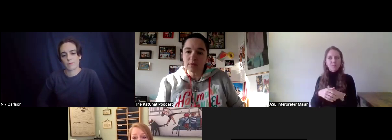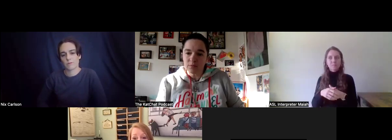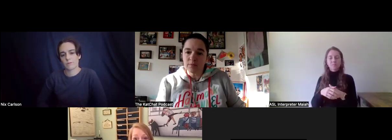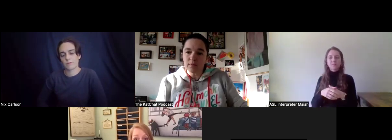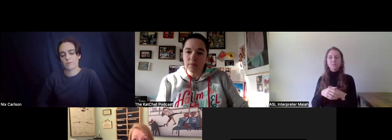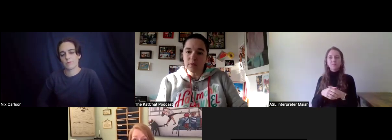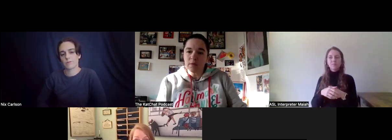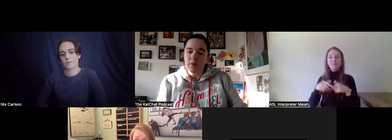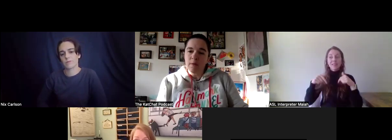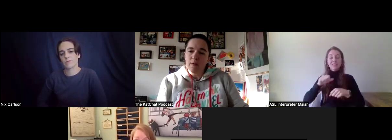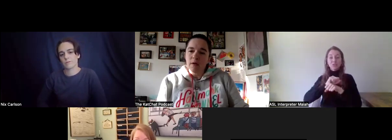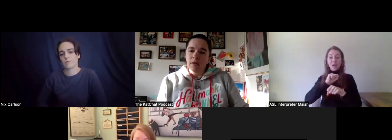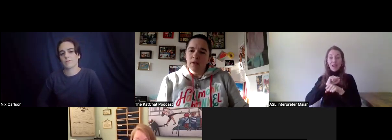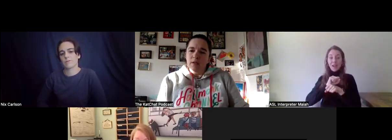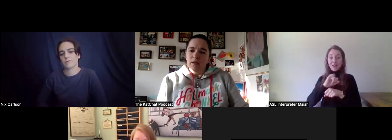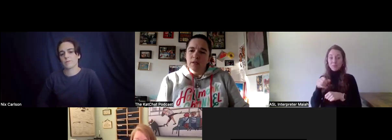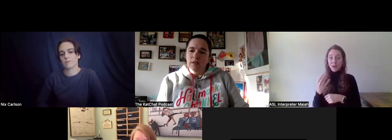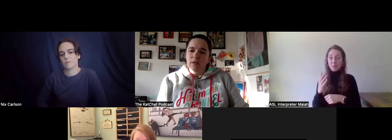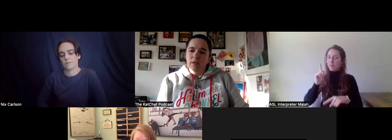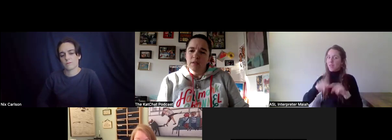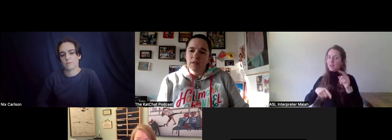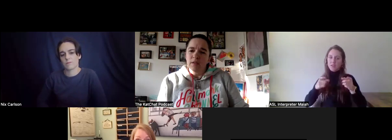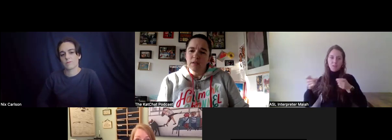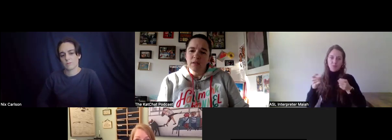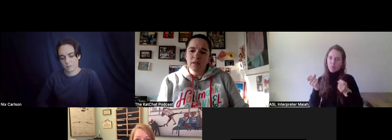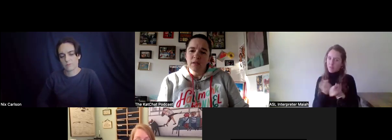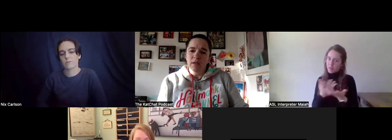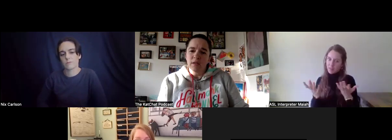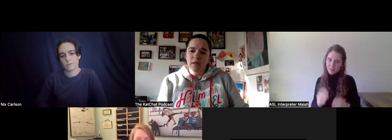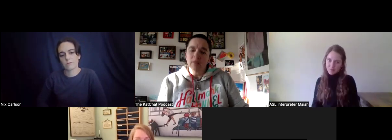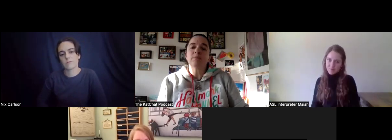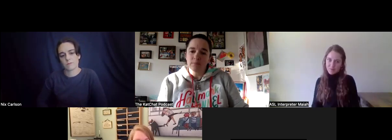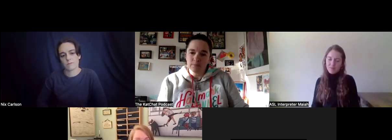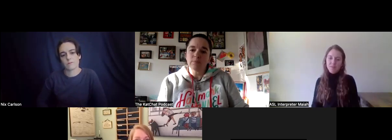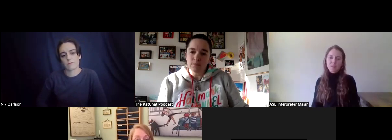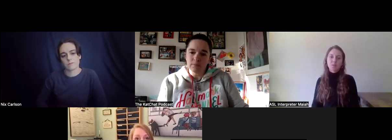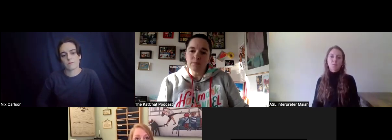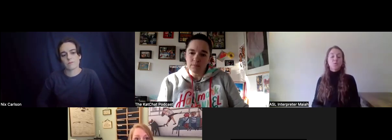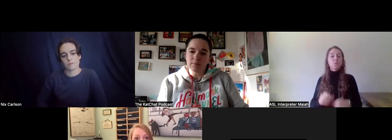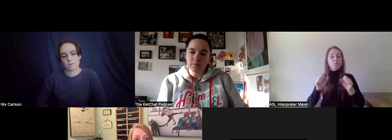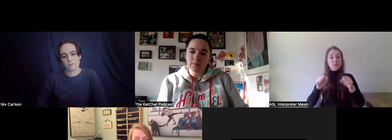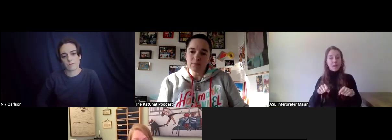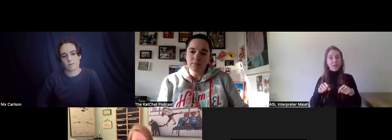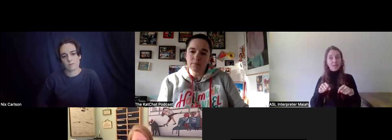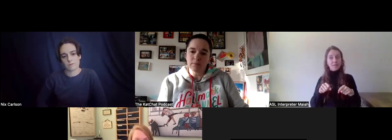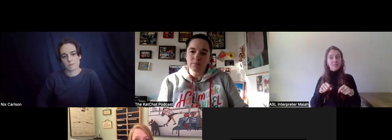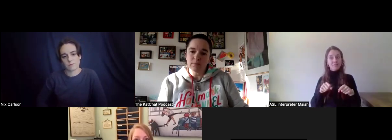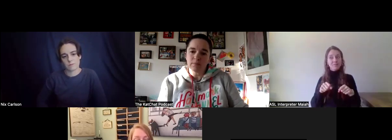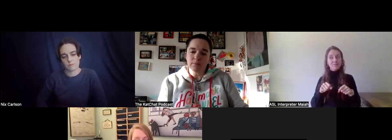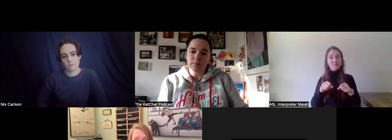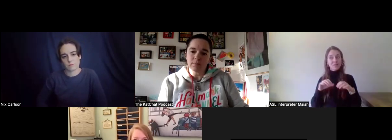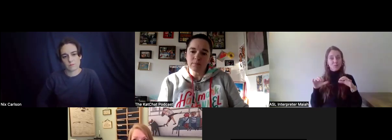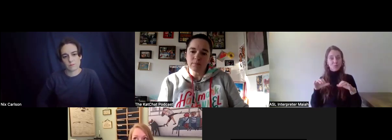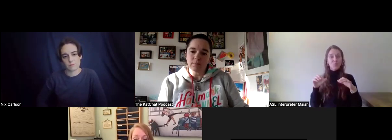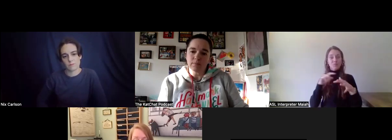this is a job where you cannot control everything. You can't, yeah, you can do you can do all your due diligence,